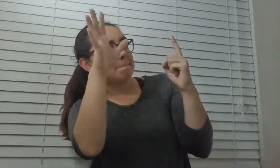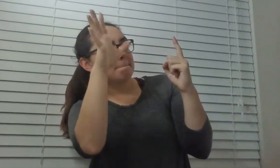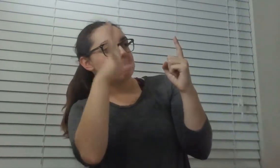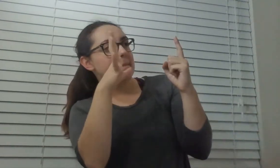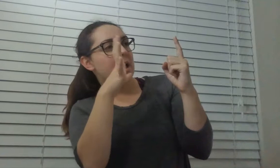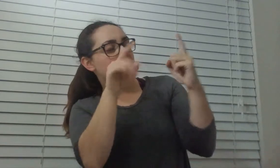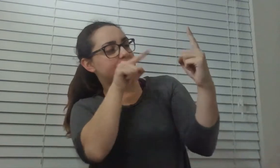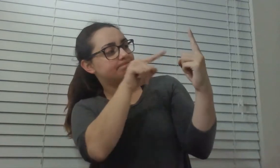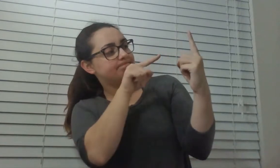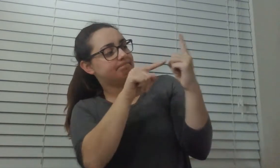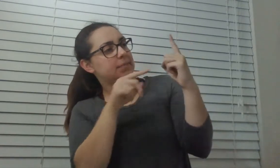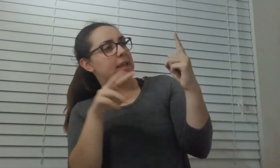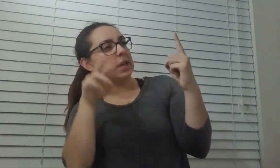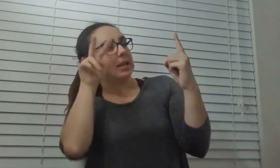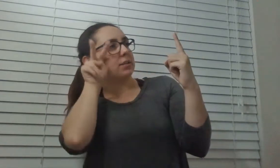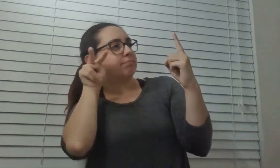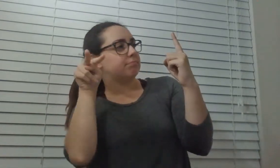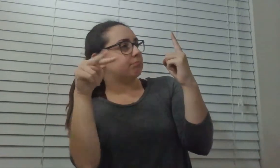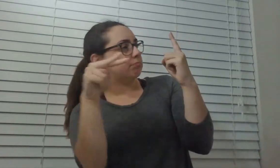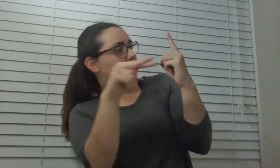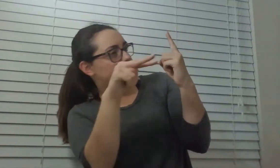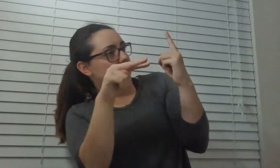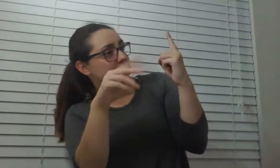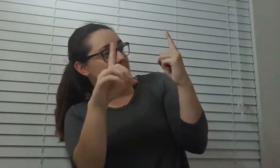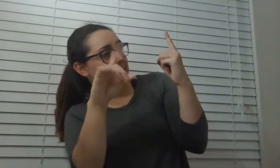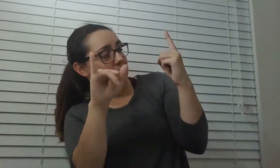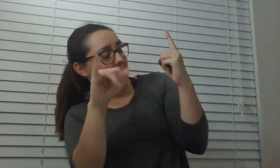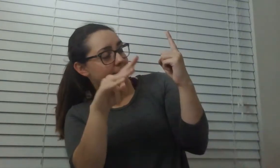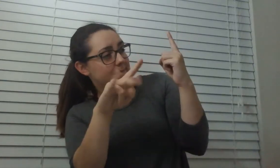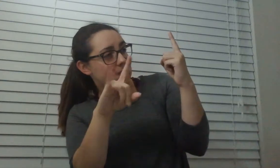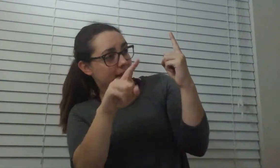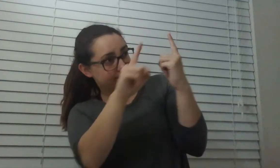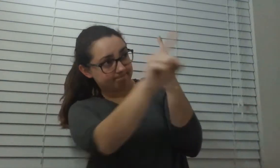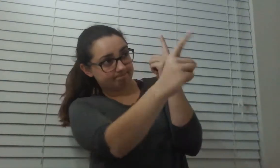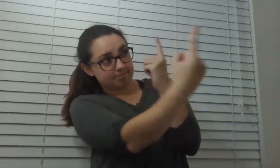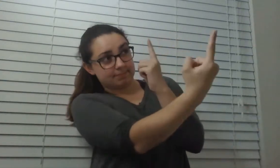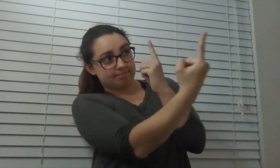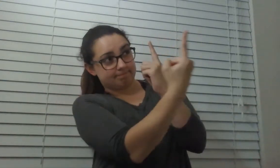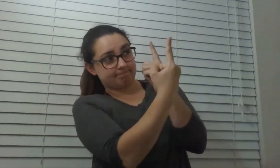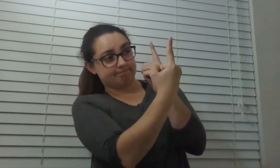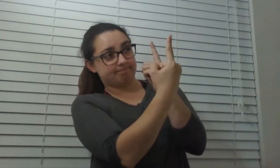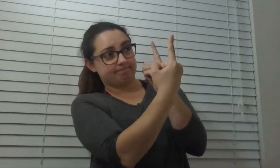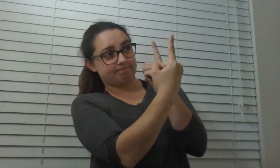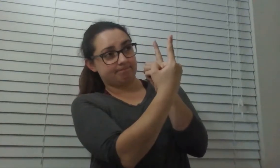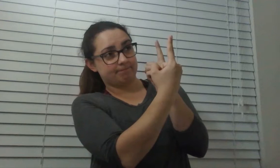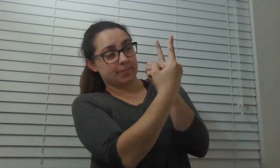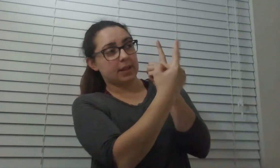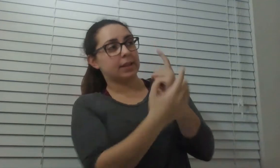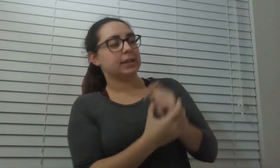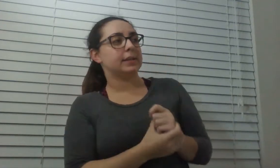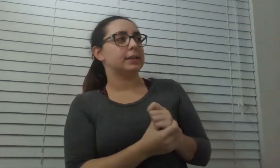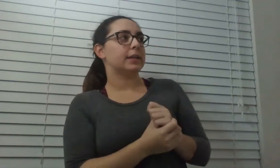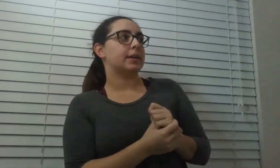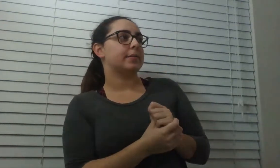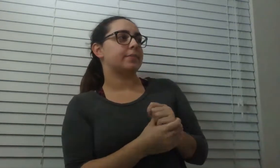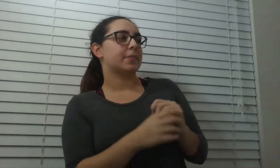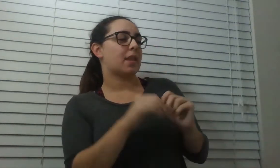on. And a few seconds later, David showed up. He, was kind of behind her, and I don't remember saying a